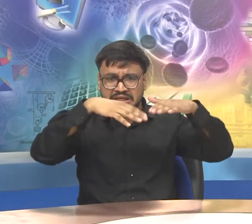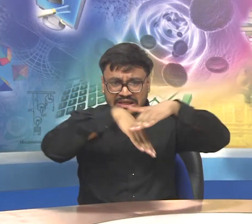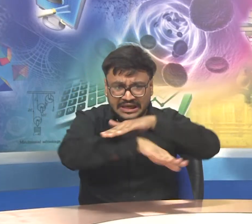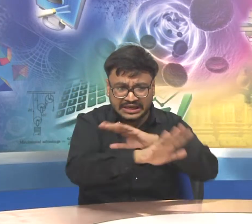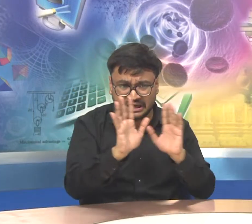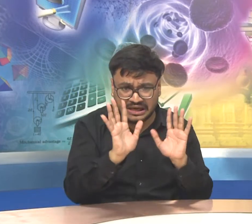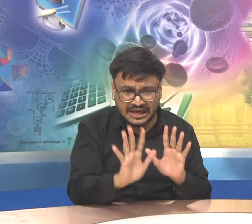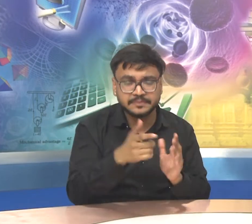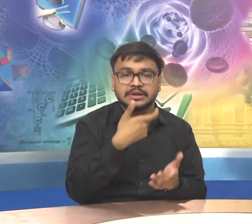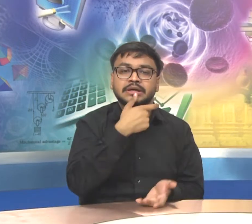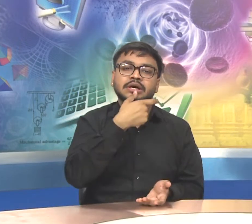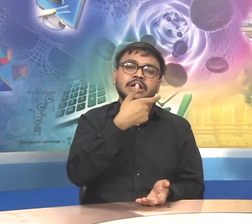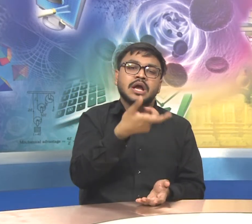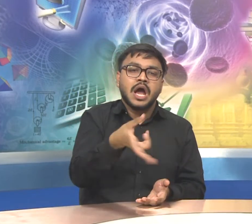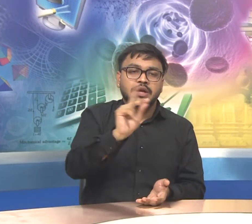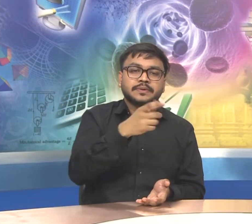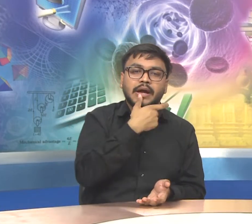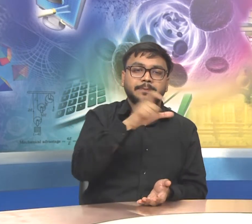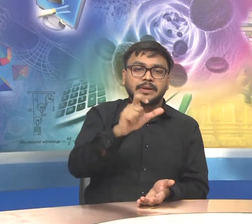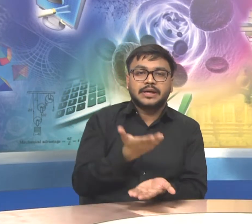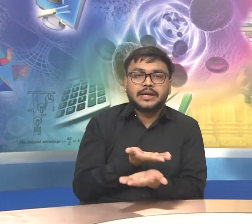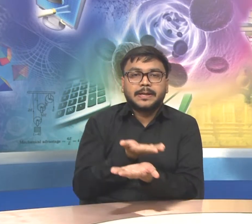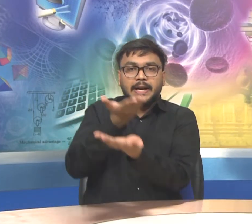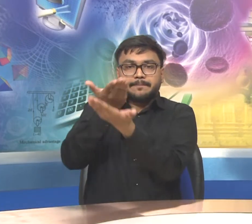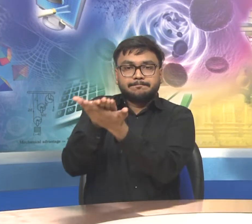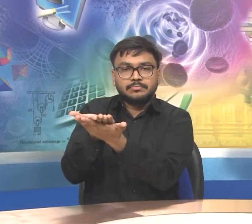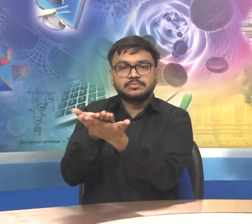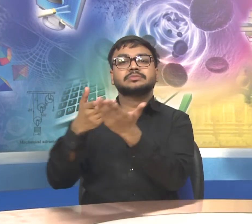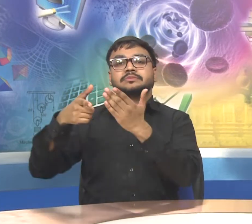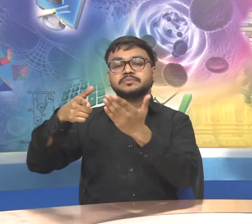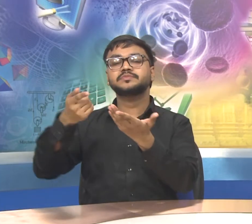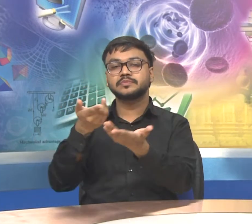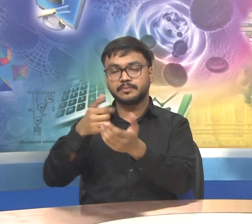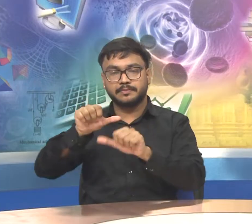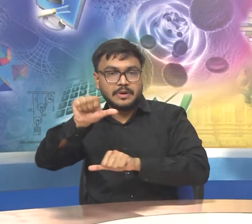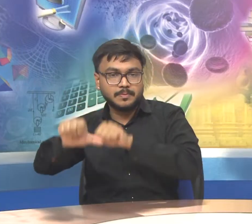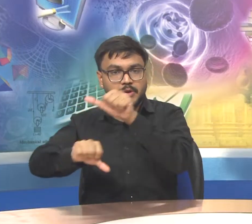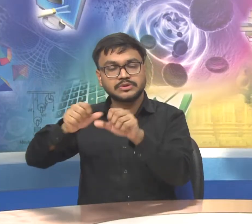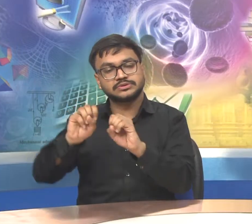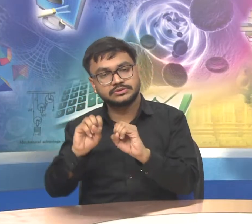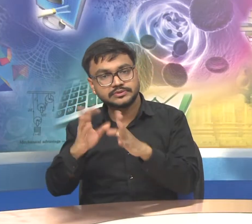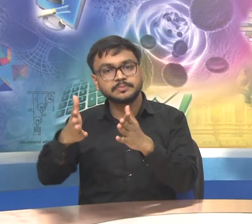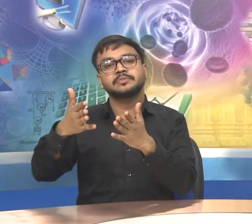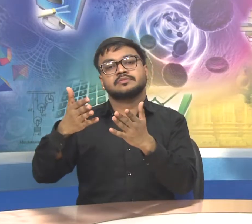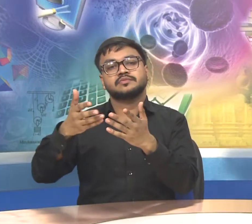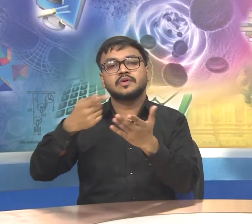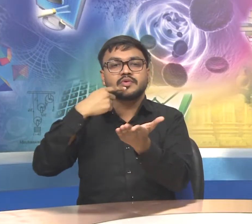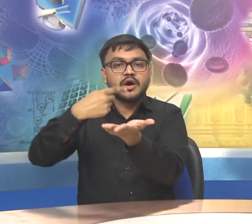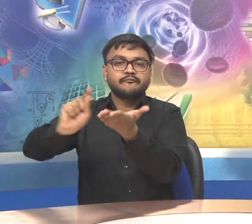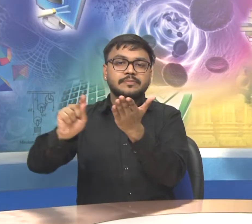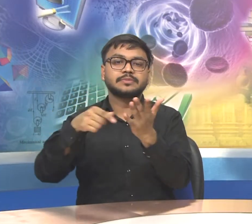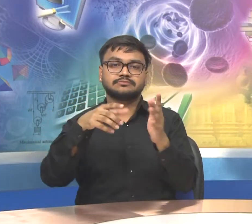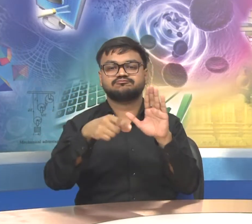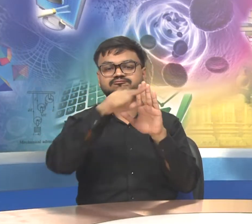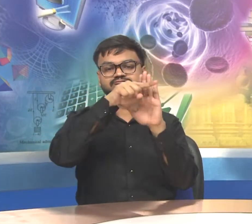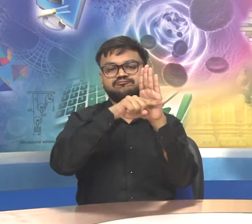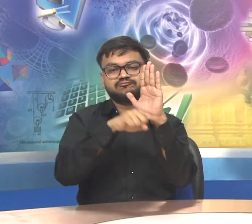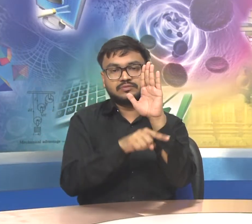It is a case arising out of different interpretations of constitution, mainly regarding